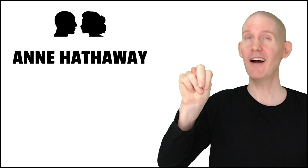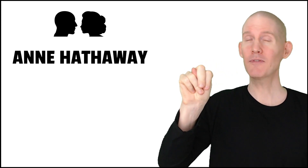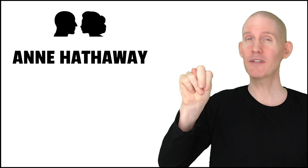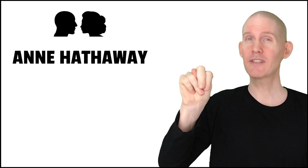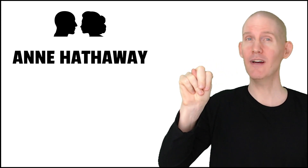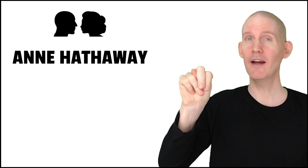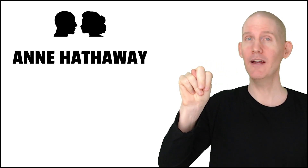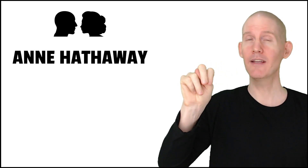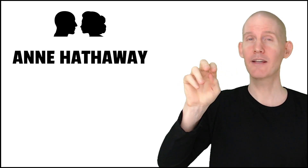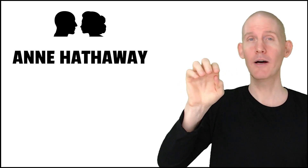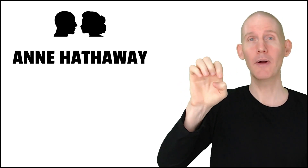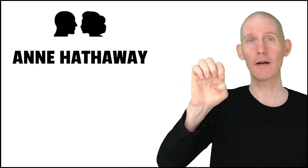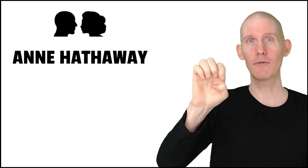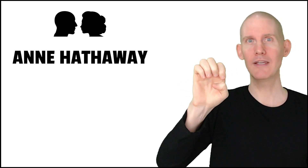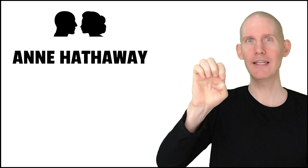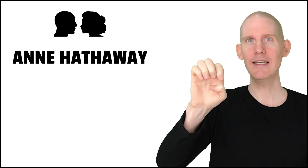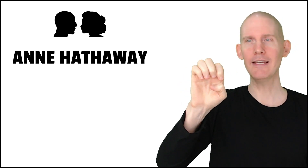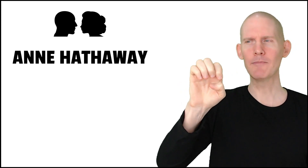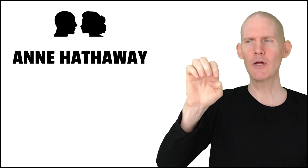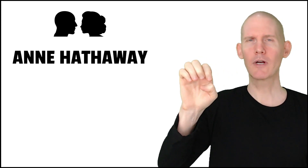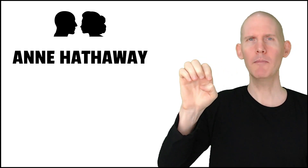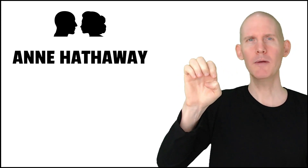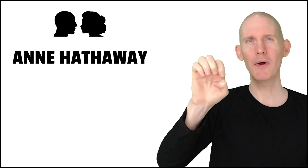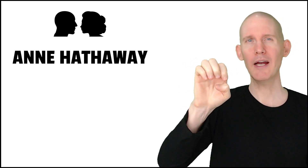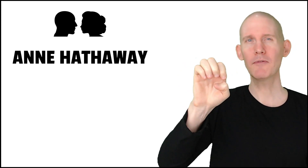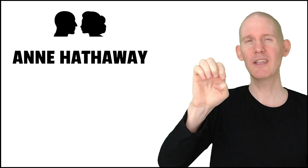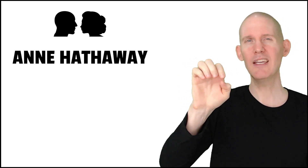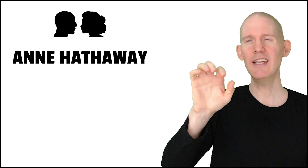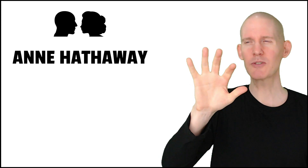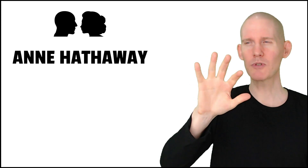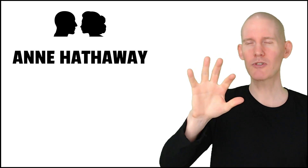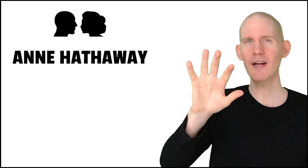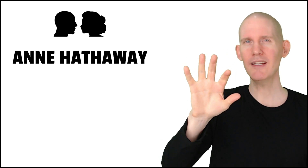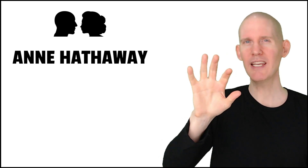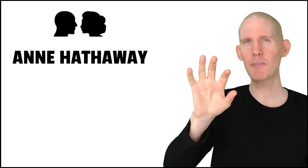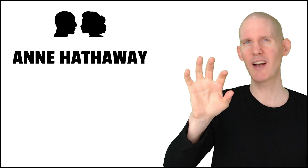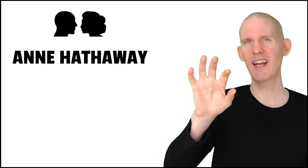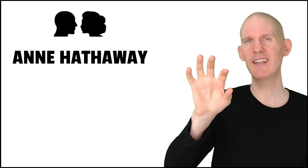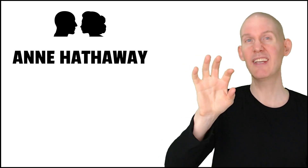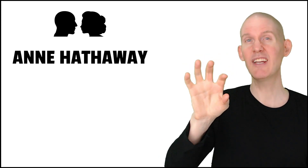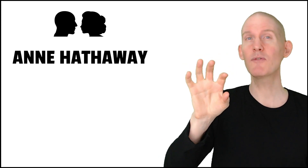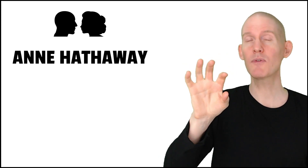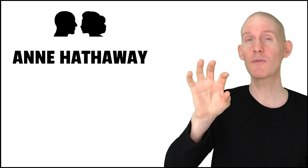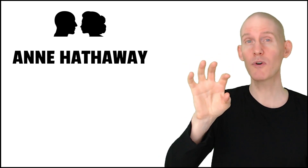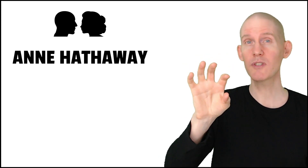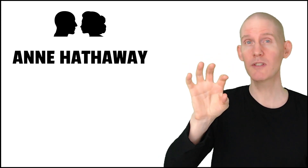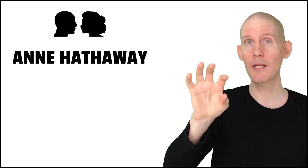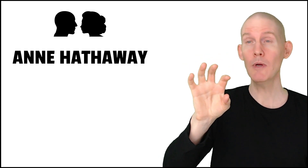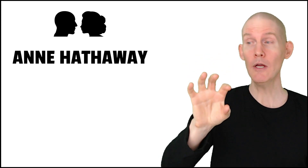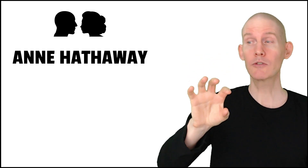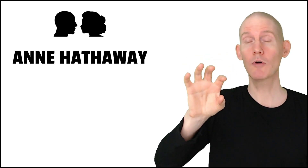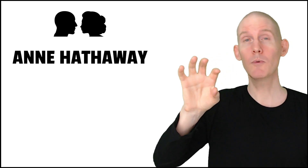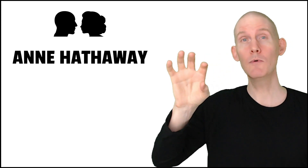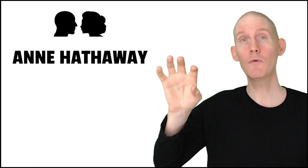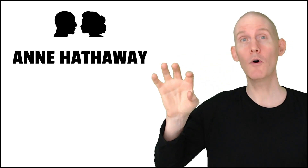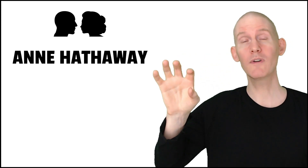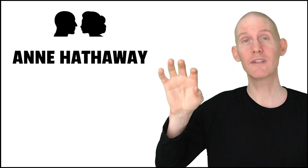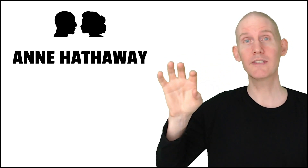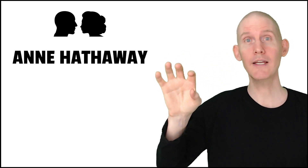to the side, then come back for the E. We're coming back for the E because we're trying to keep our hand here for the first name. So when we move over to the second name,